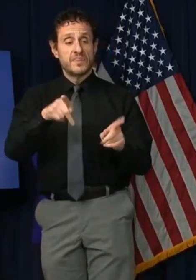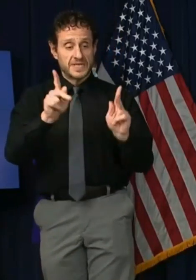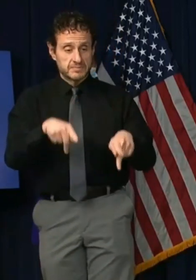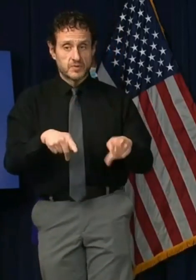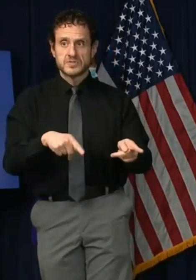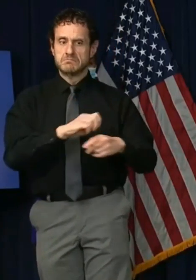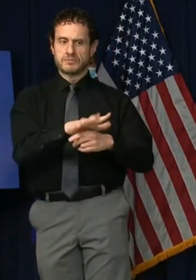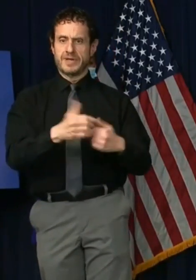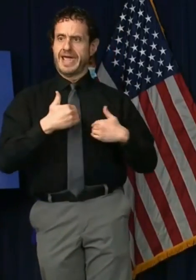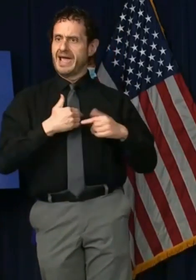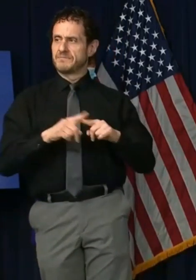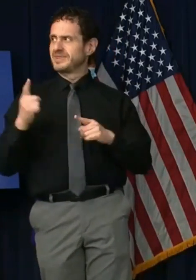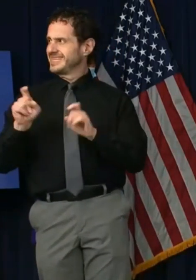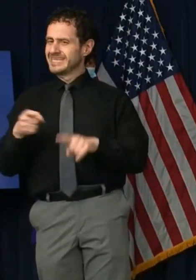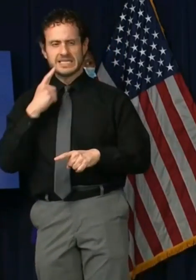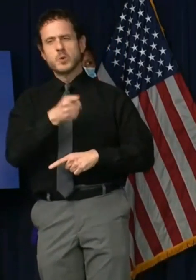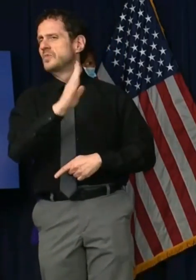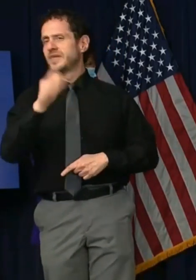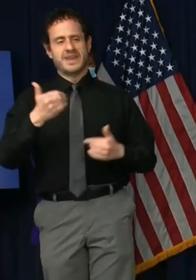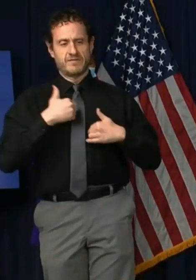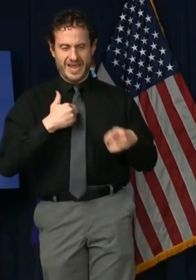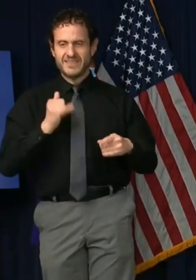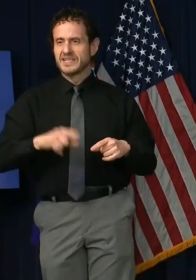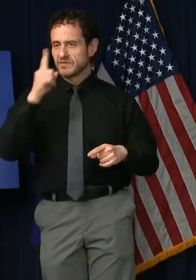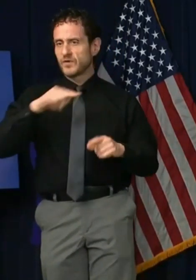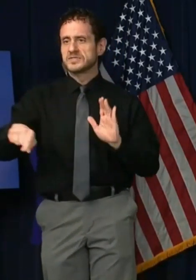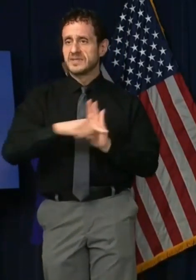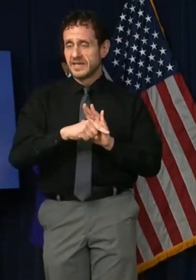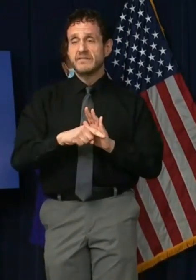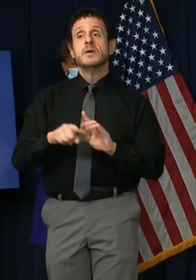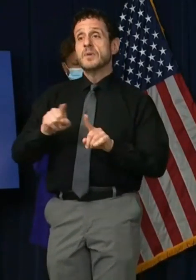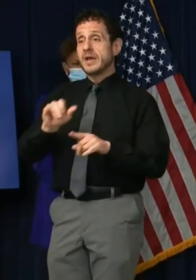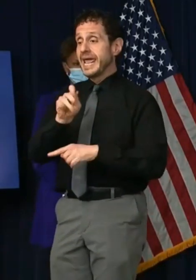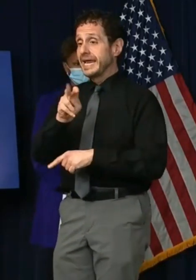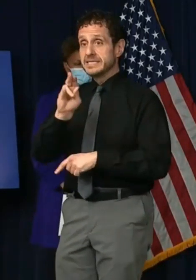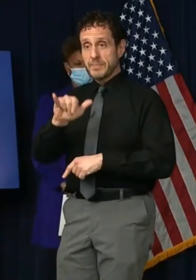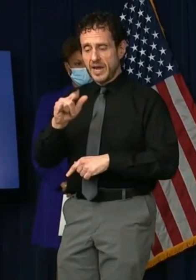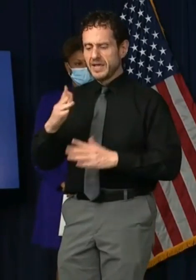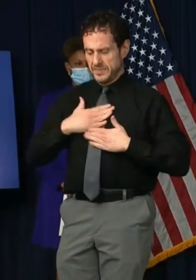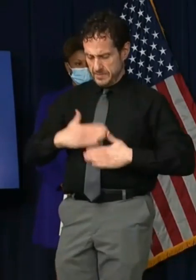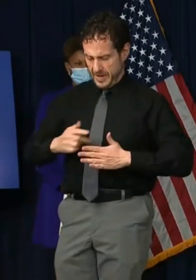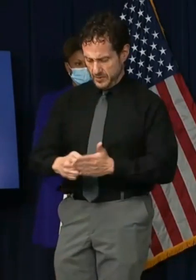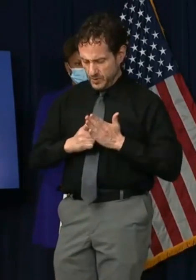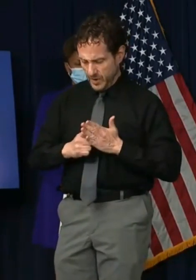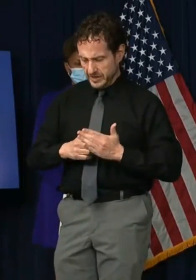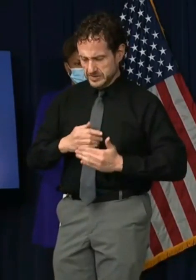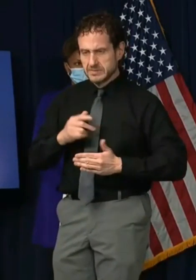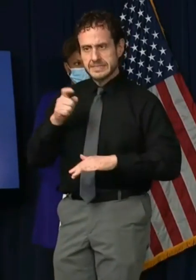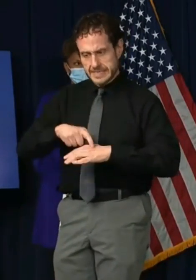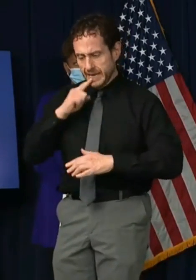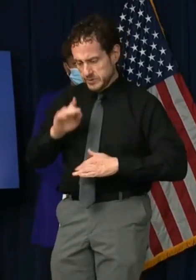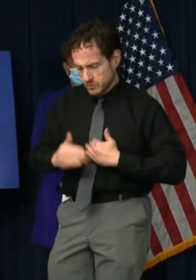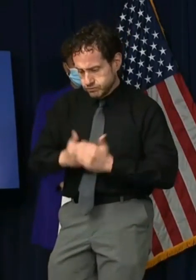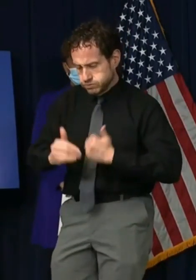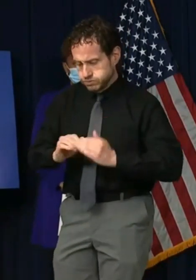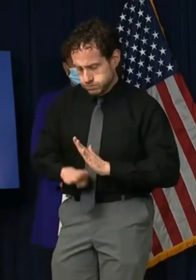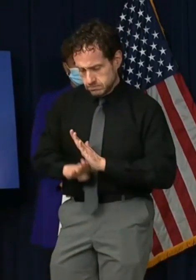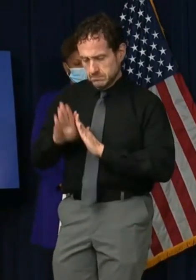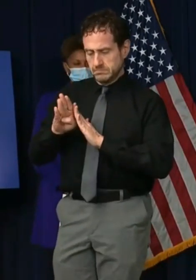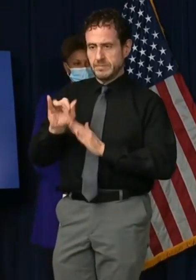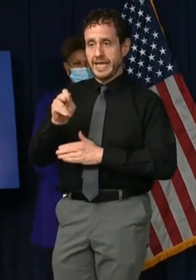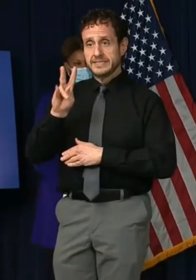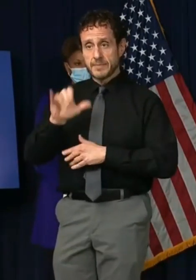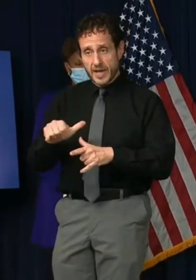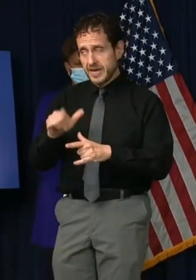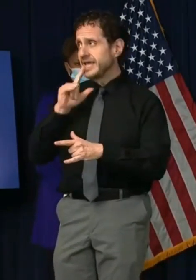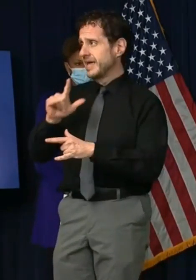the virus, since it takes each of us time to produce antibodies, and it's in part tied to the quality of the